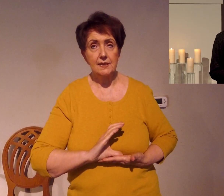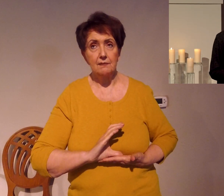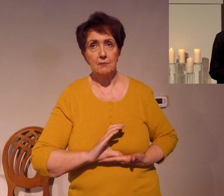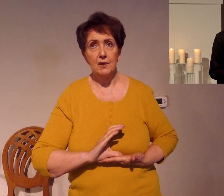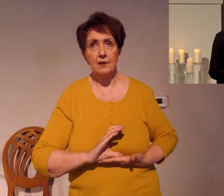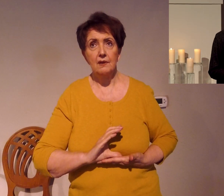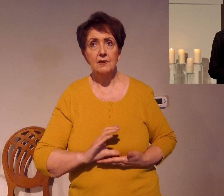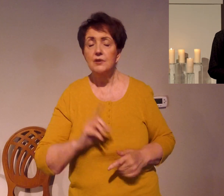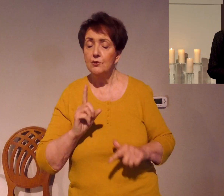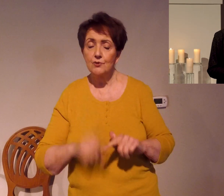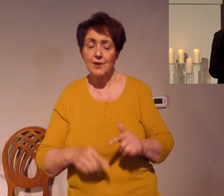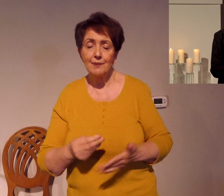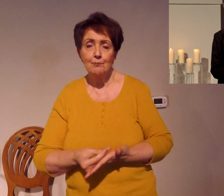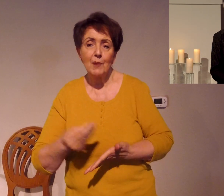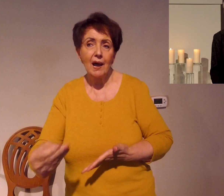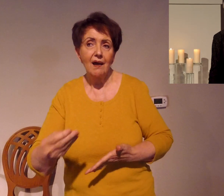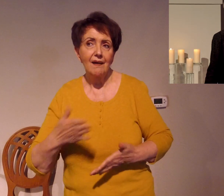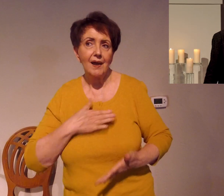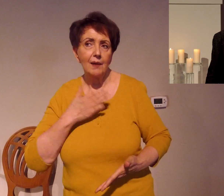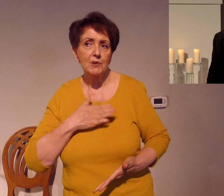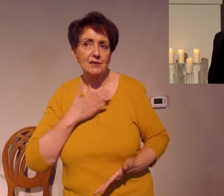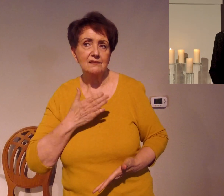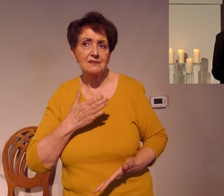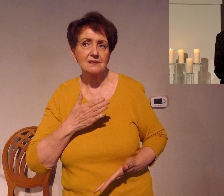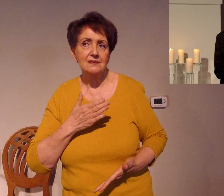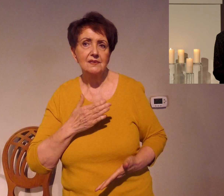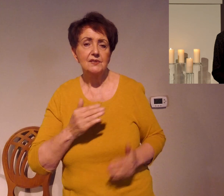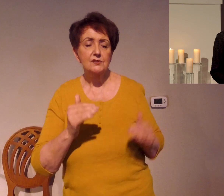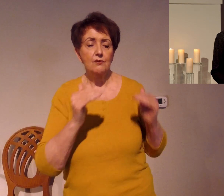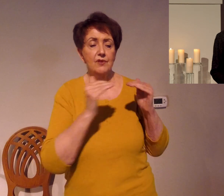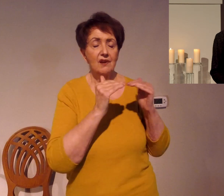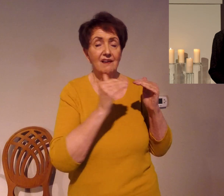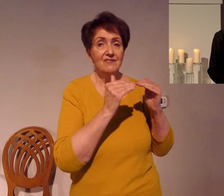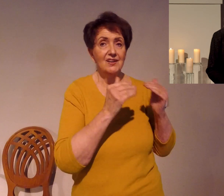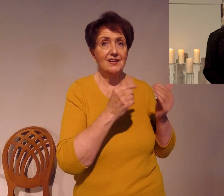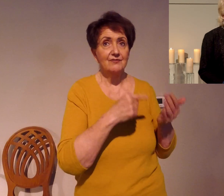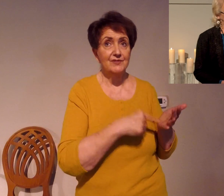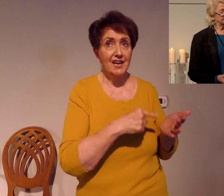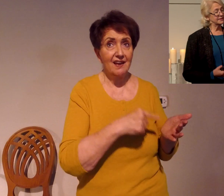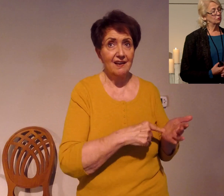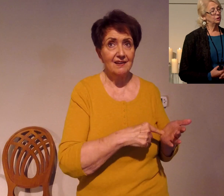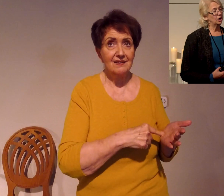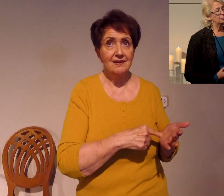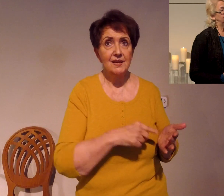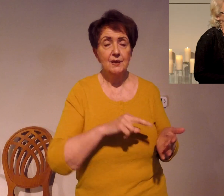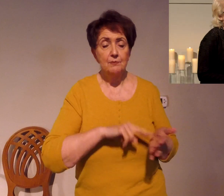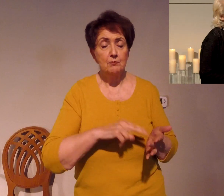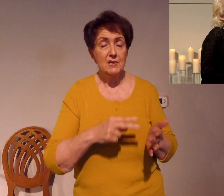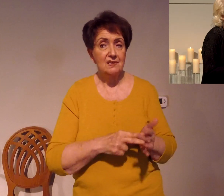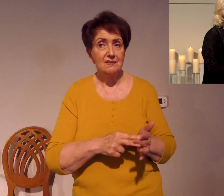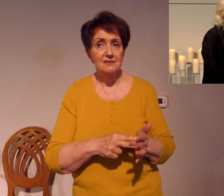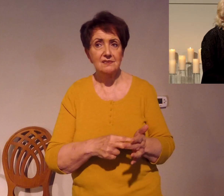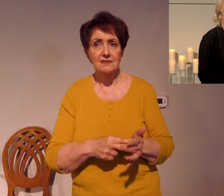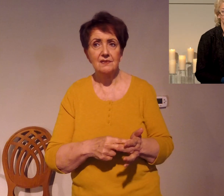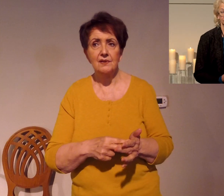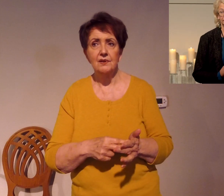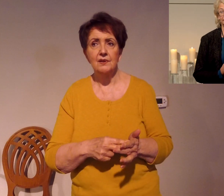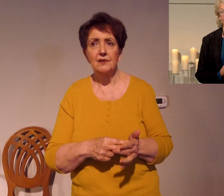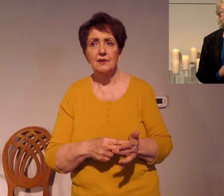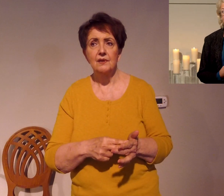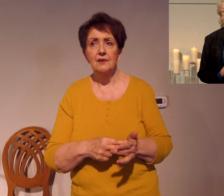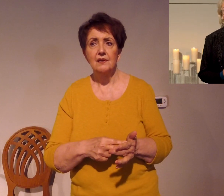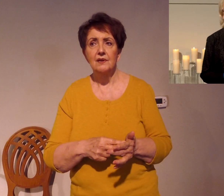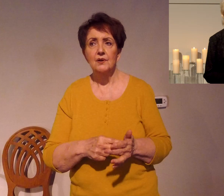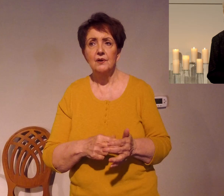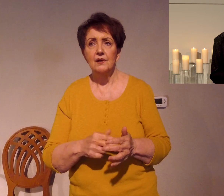happiness. And so that level of debt, the greater the debt, it means that we are